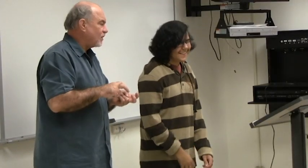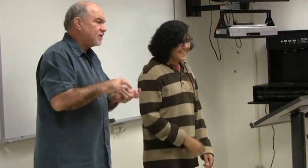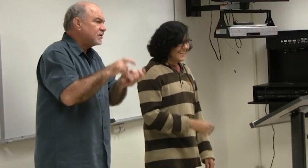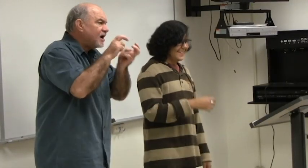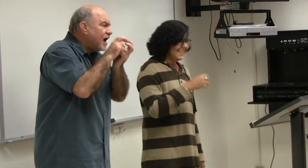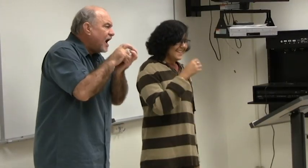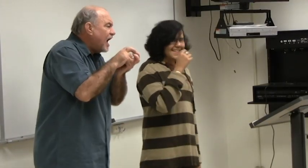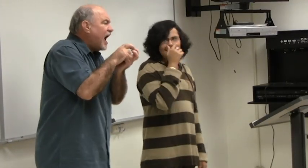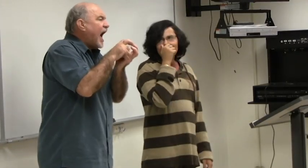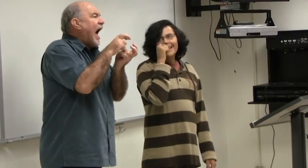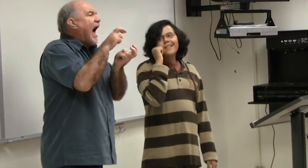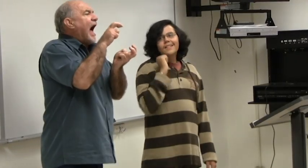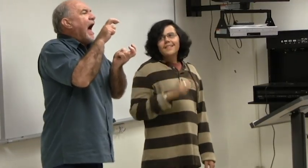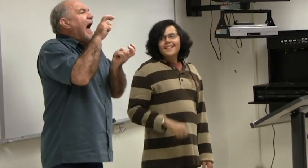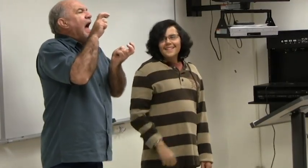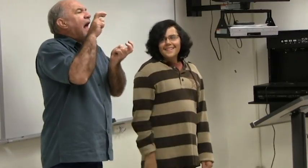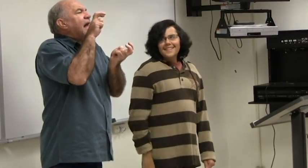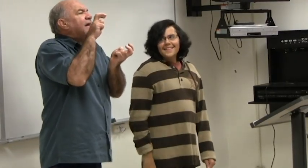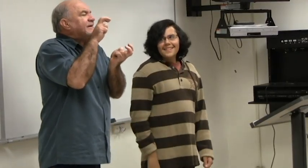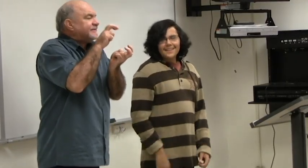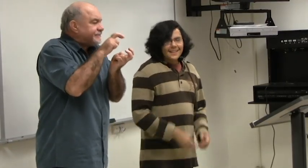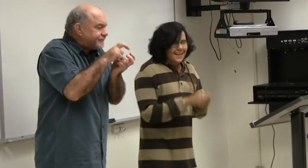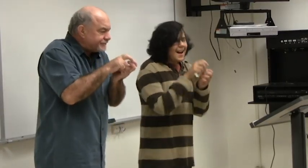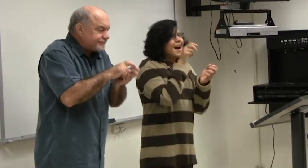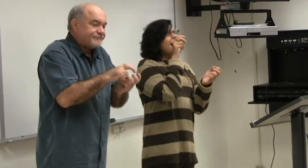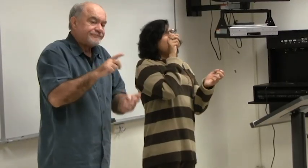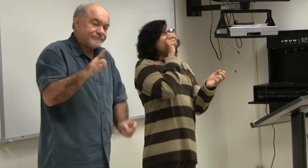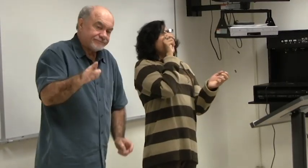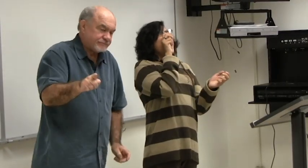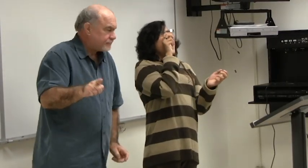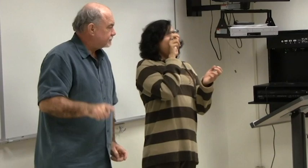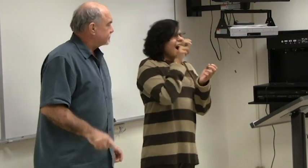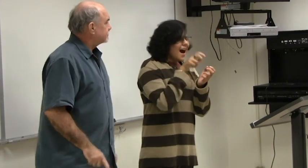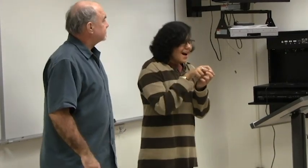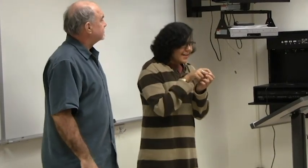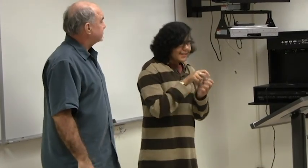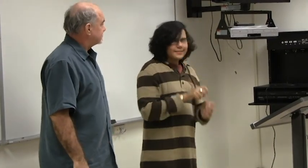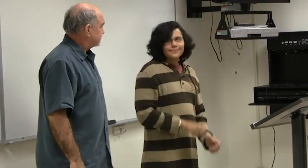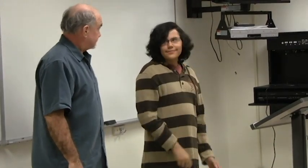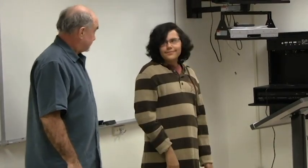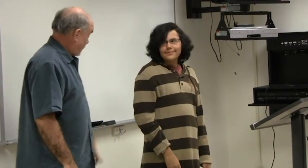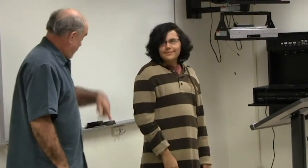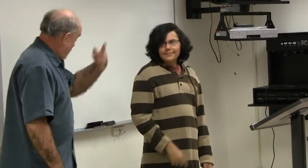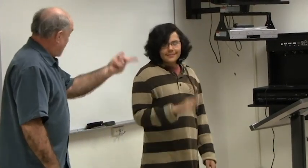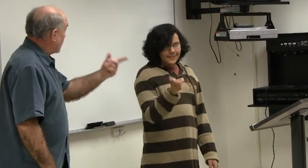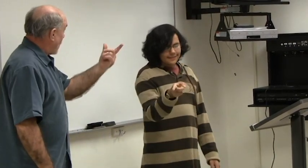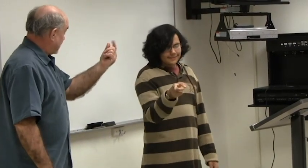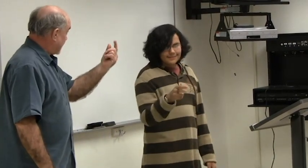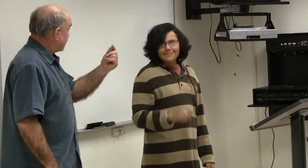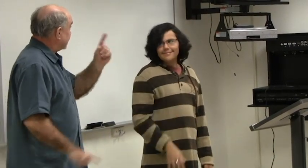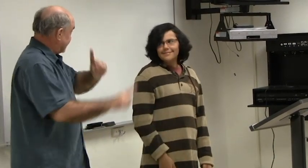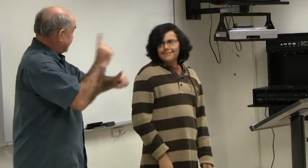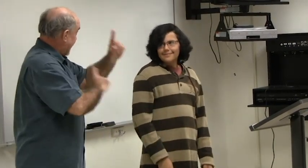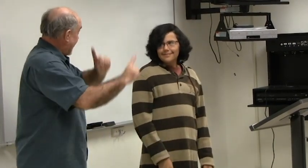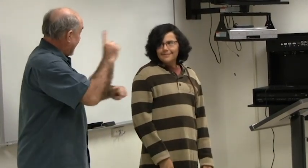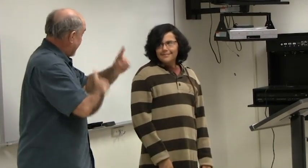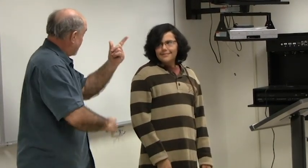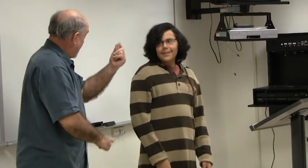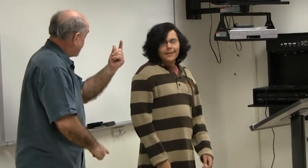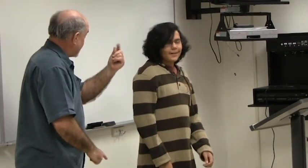I chose sign language to take as a course because I do know a few friends who do know how to speak sign language,